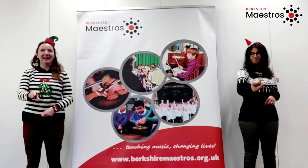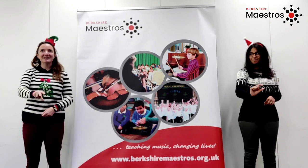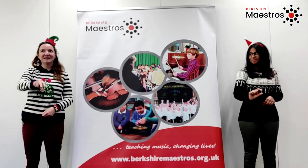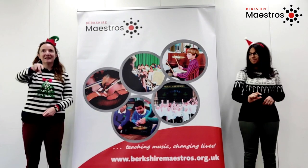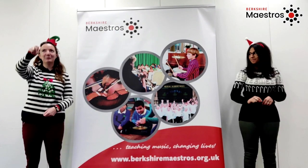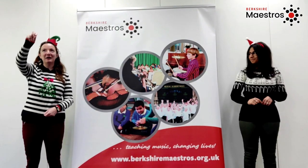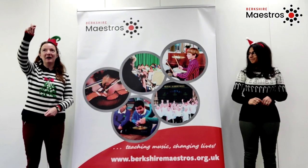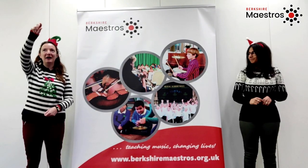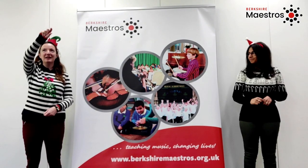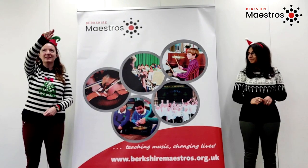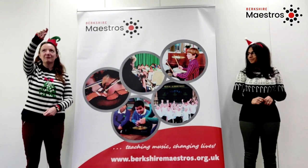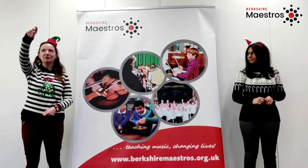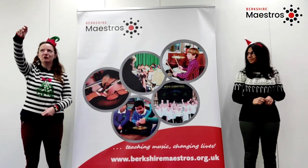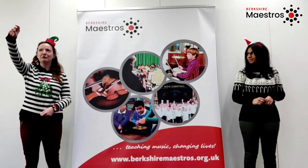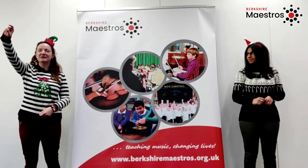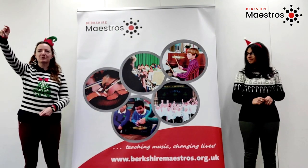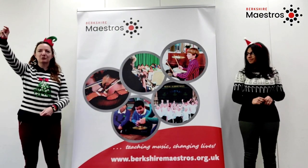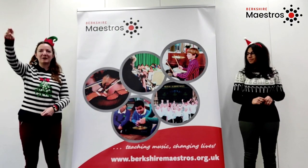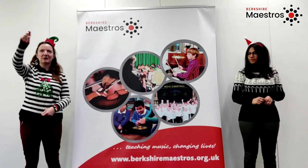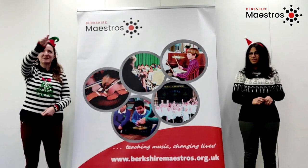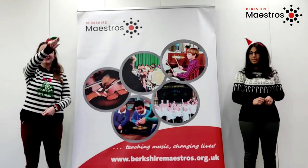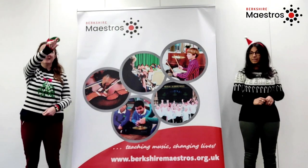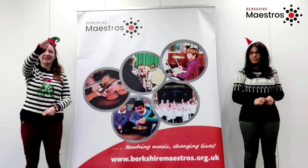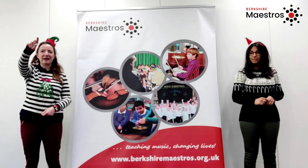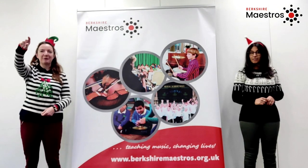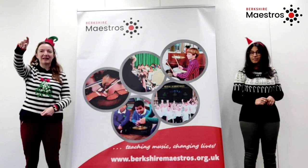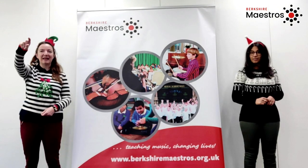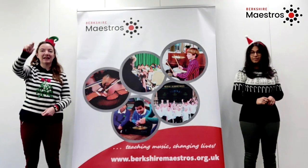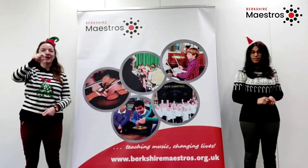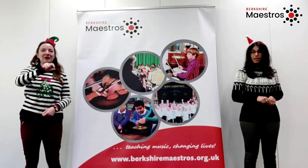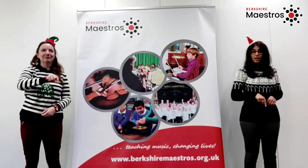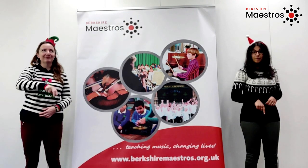And a little bit higher. You've eaten all the way up to here now. Okay.